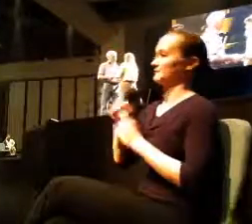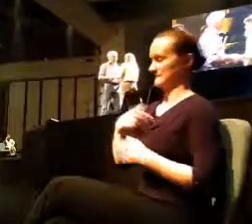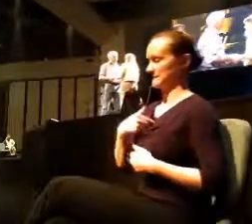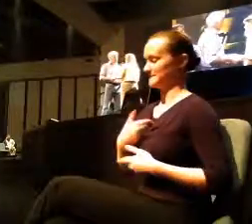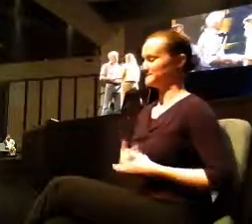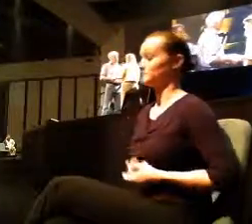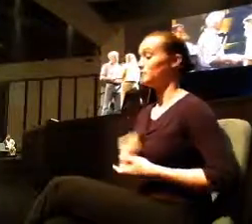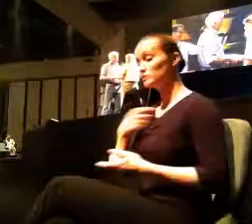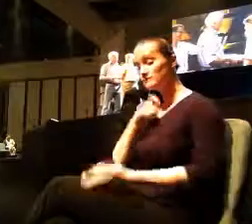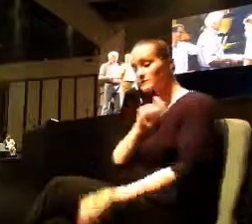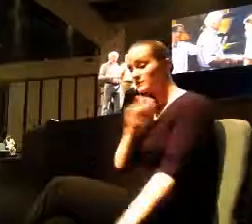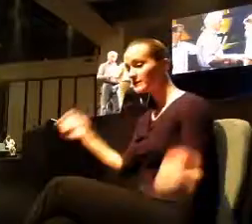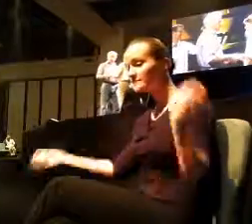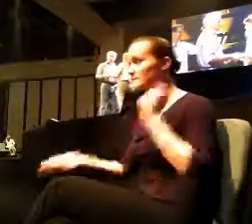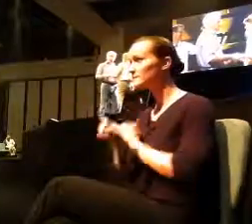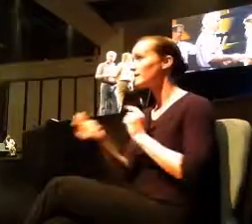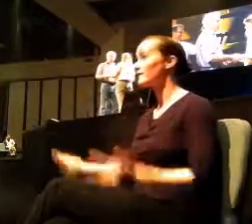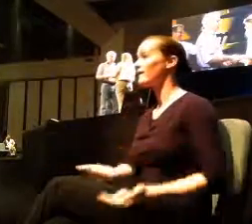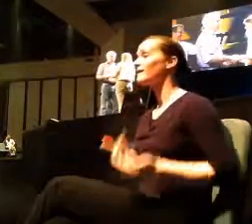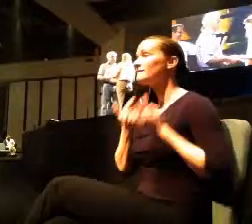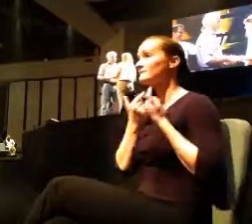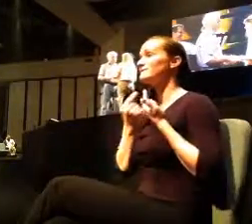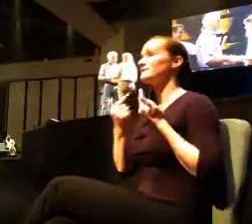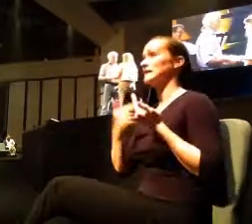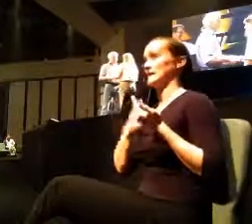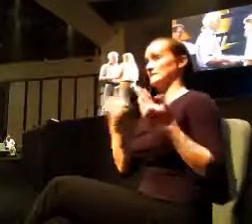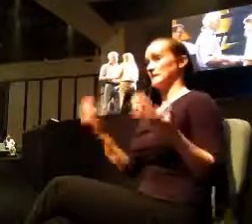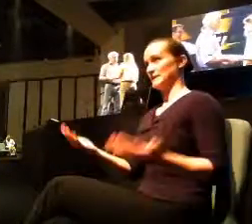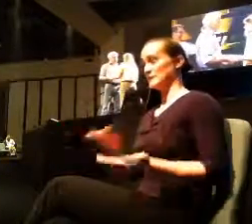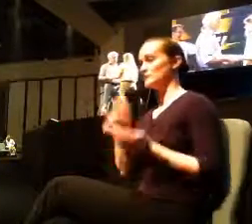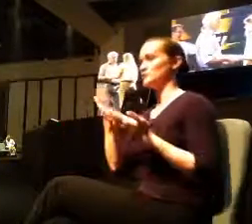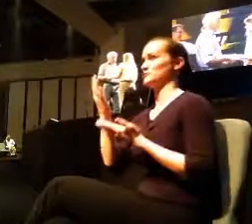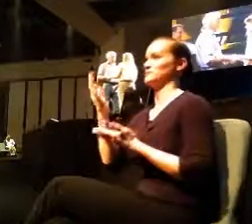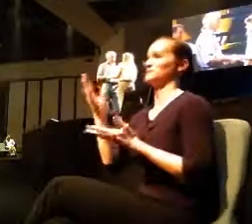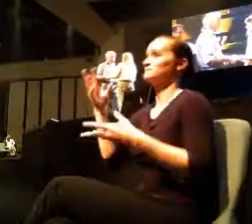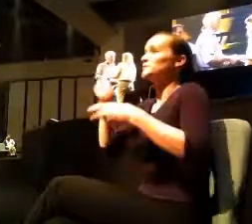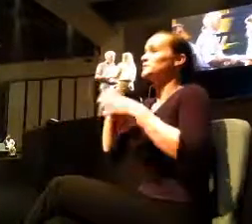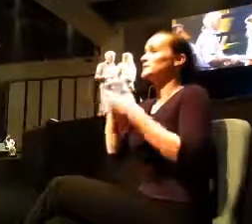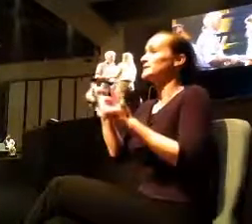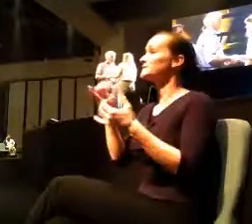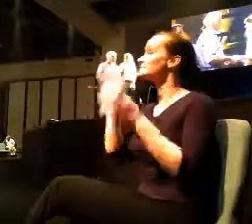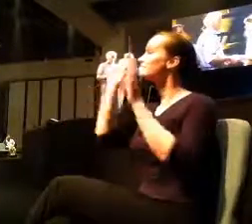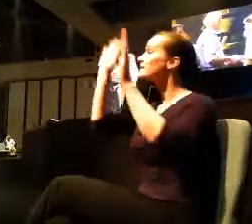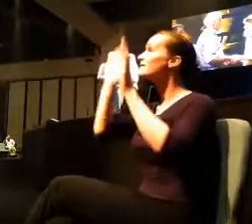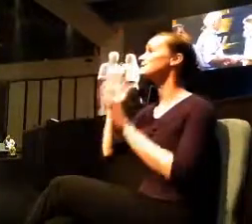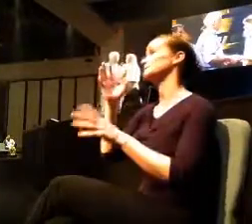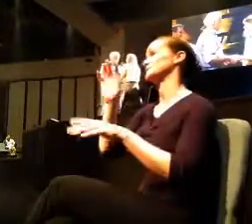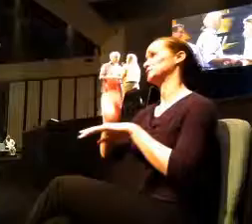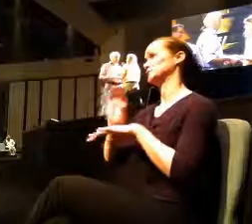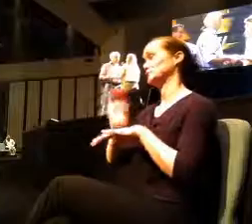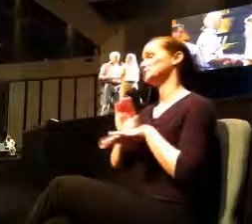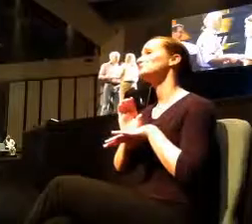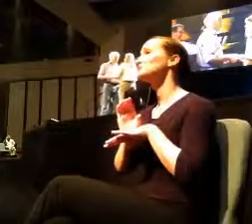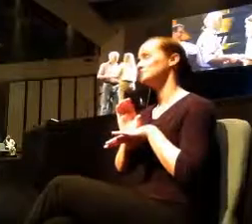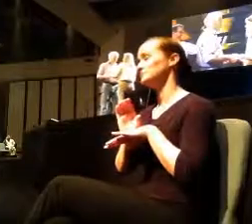that. And being here, a part of this amazing church